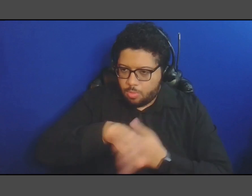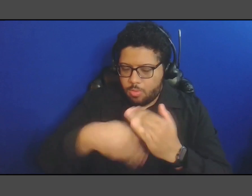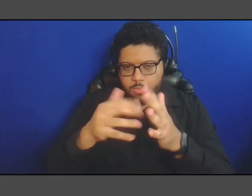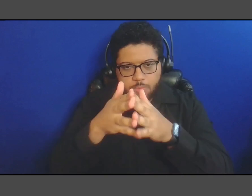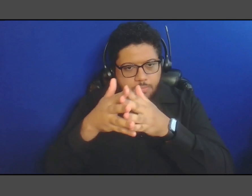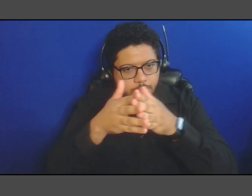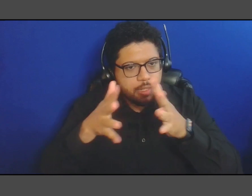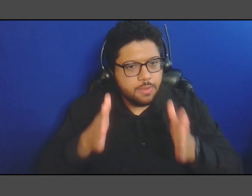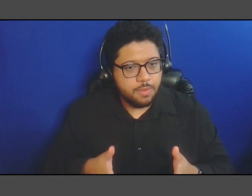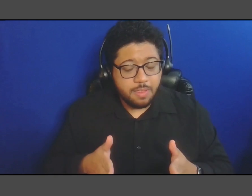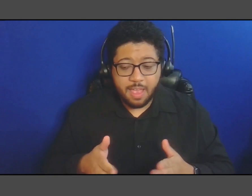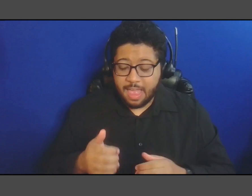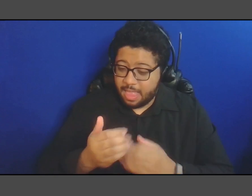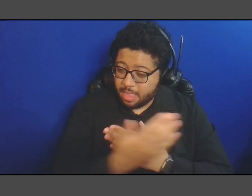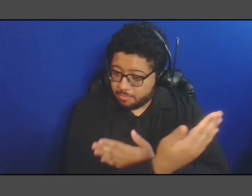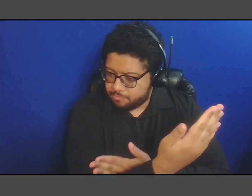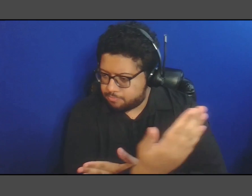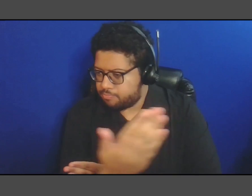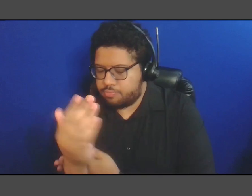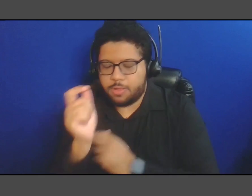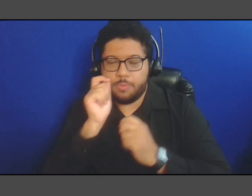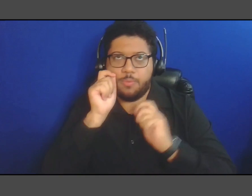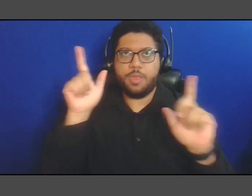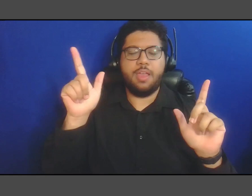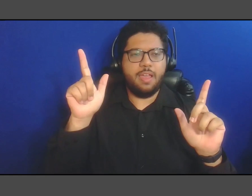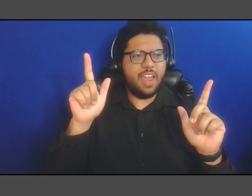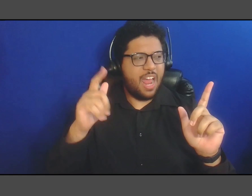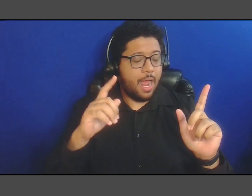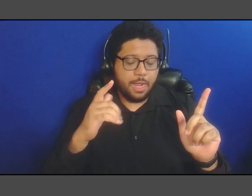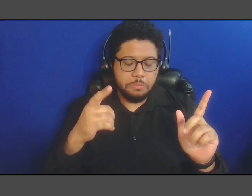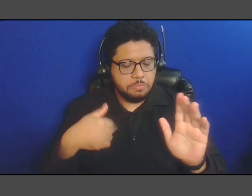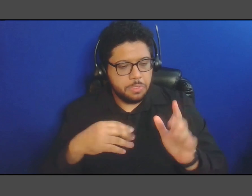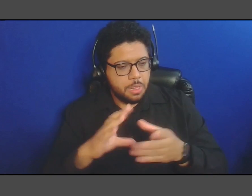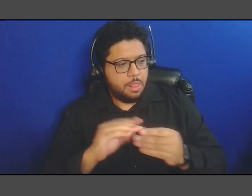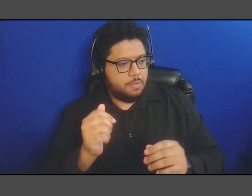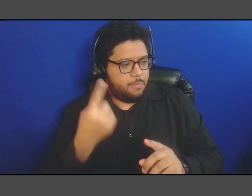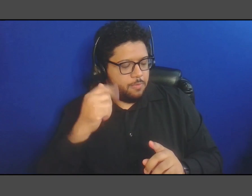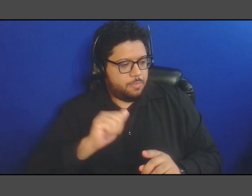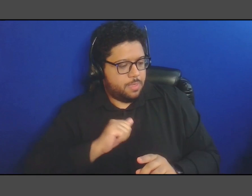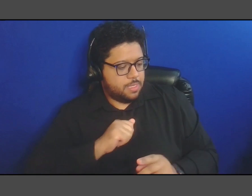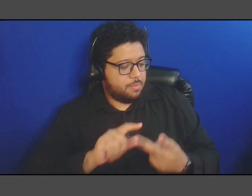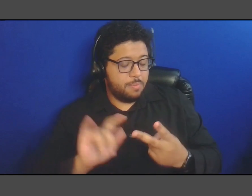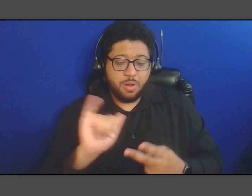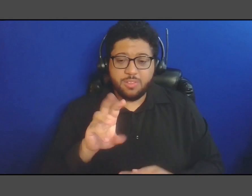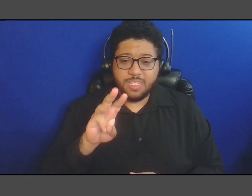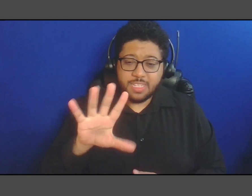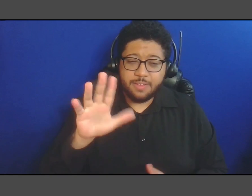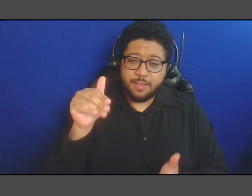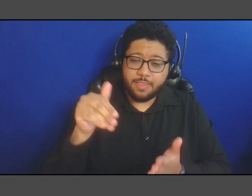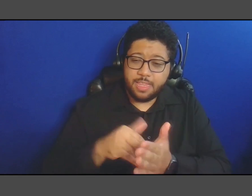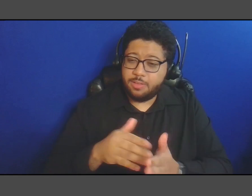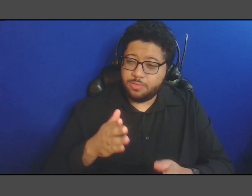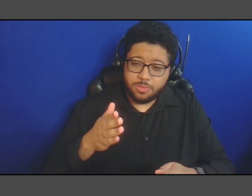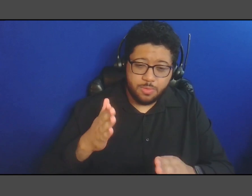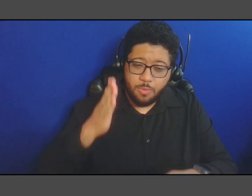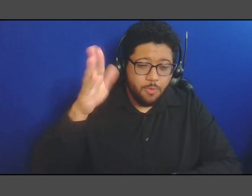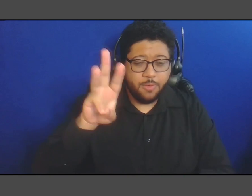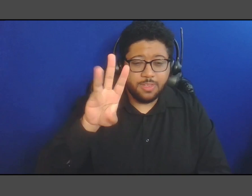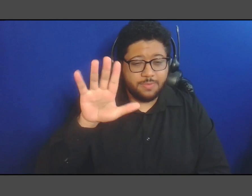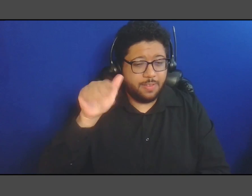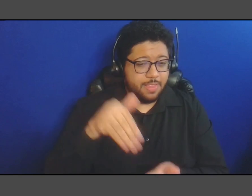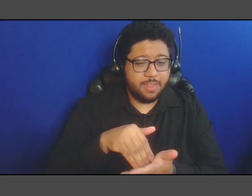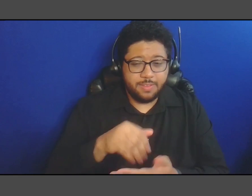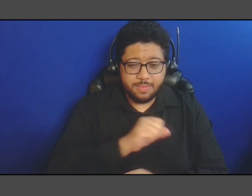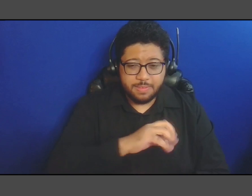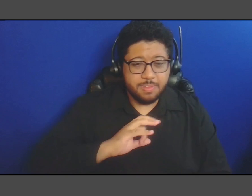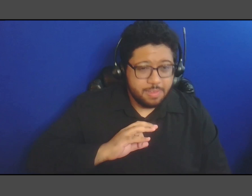up, and I think I can speak for me and the 65,000 plus career staff and all of the folks who are